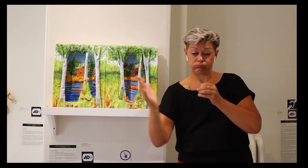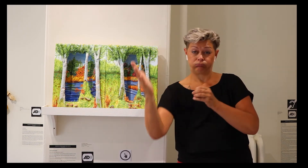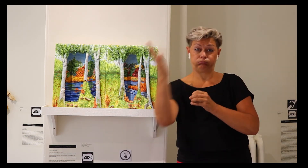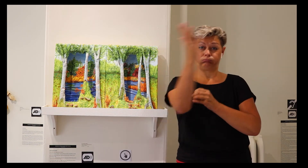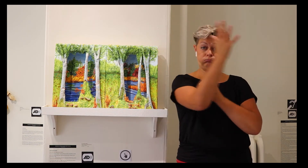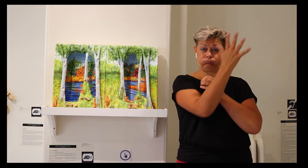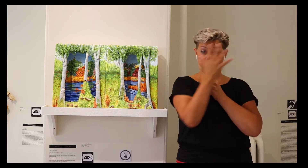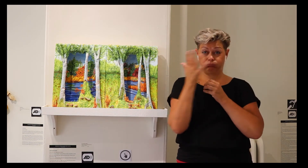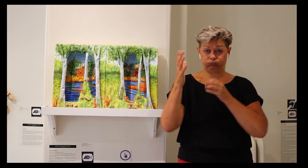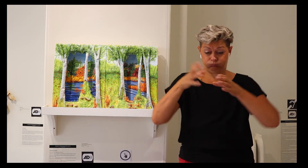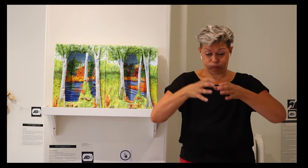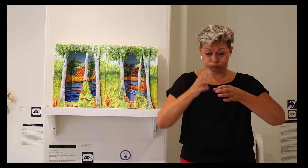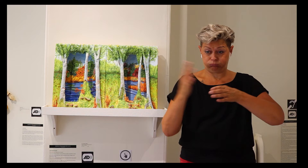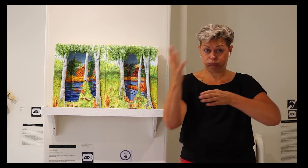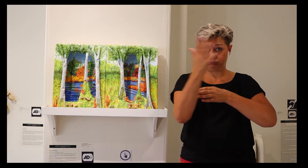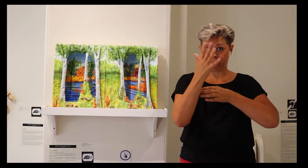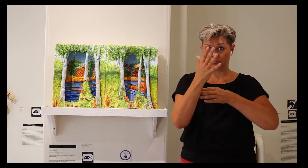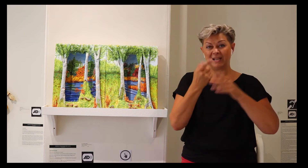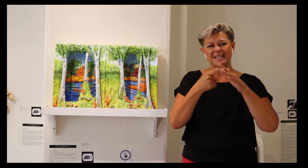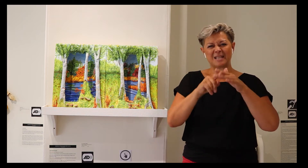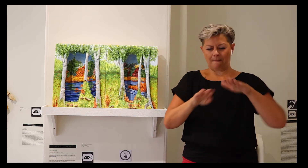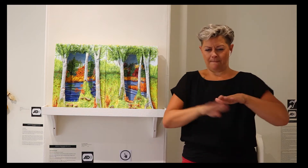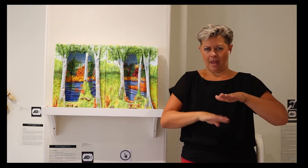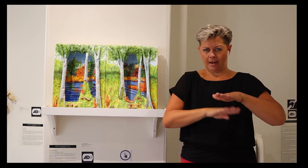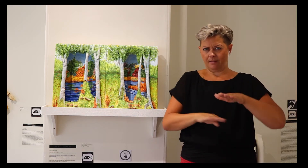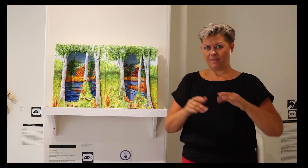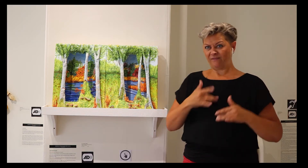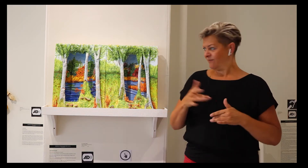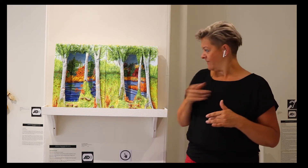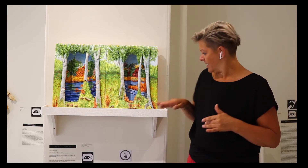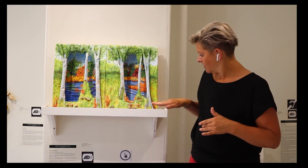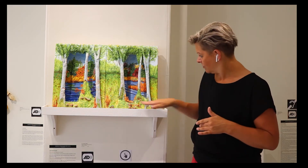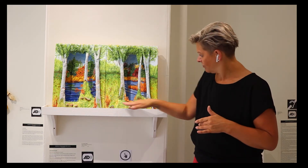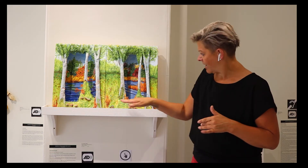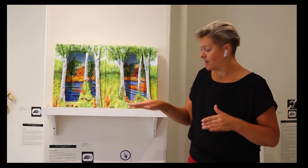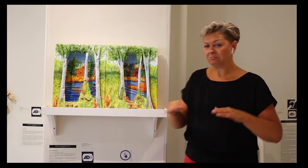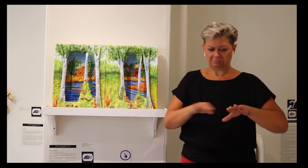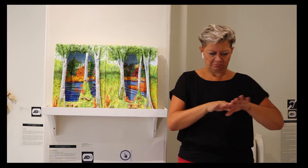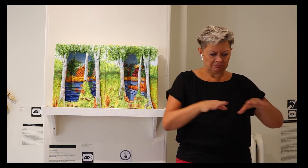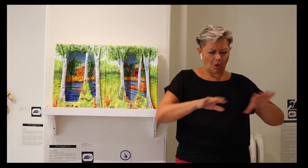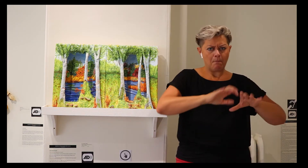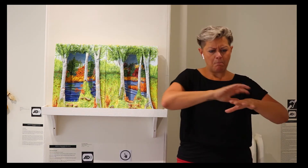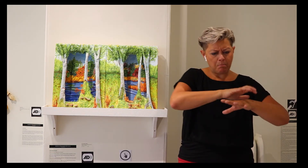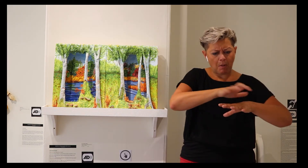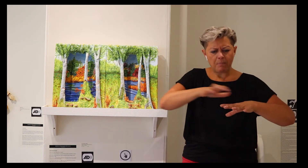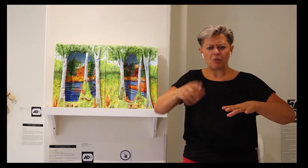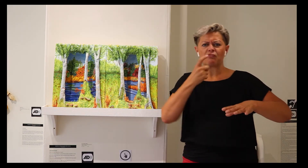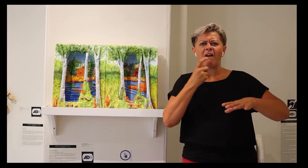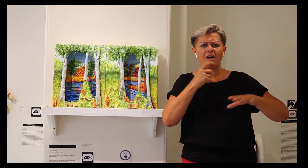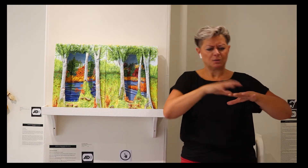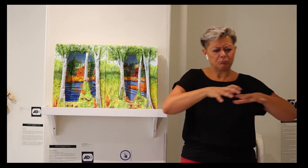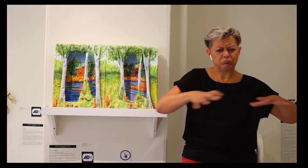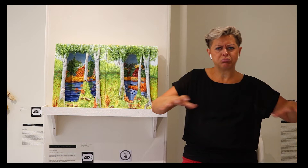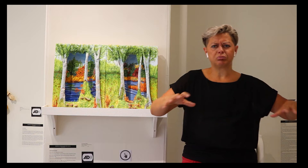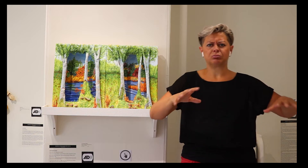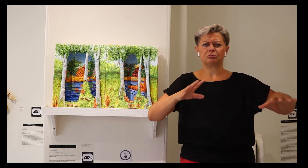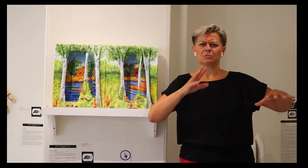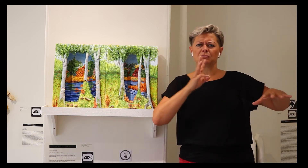forest. Start at the bottom of each panel. Feel the ground level green foliage and the bumpy brown rocks. There